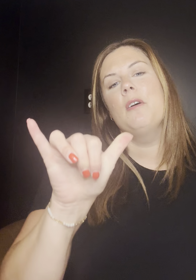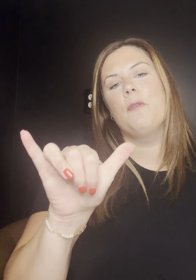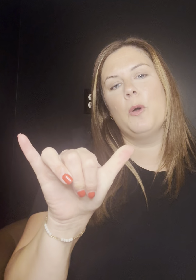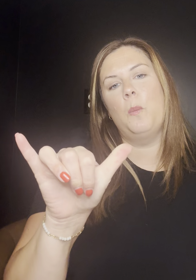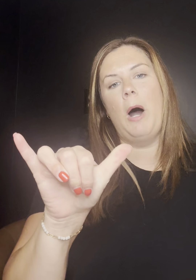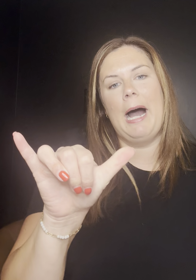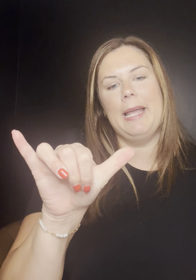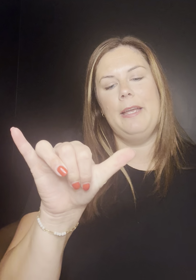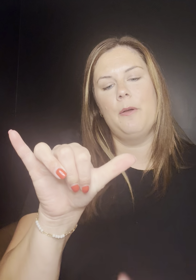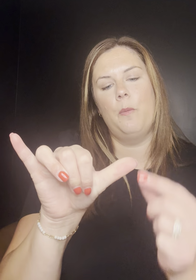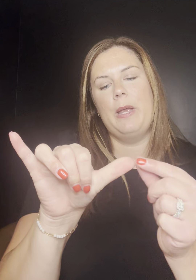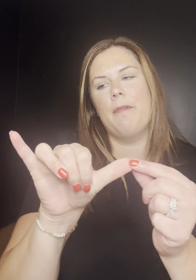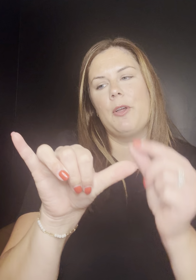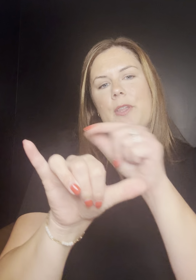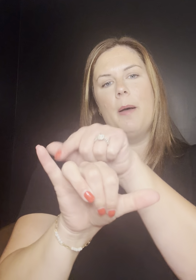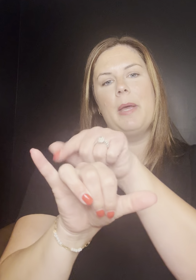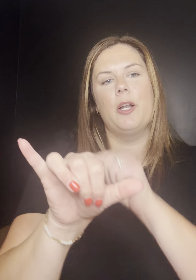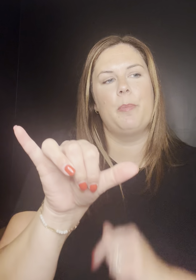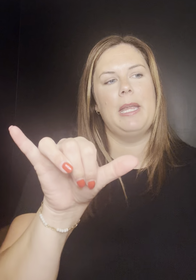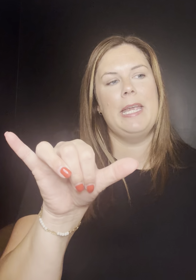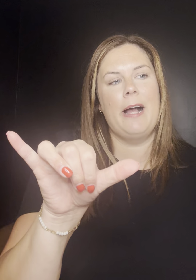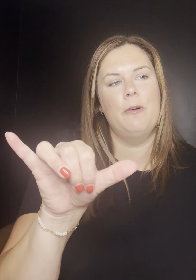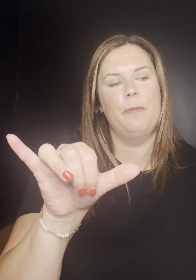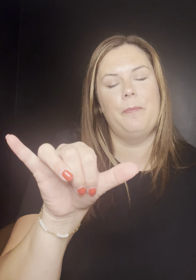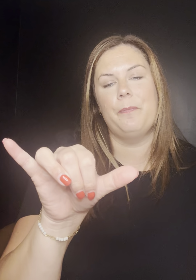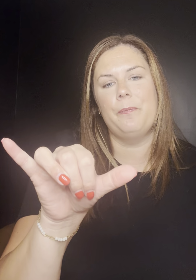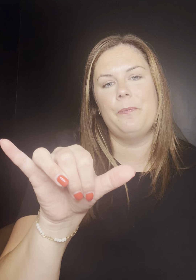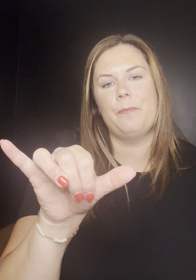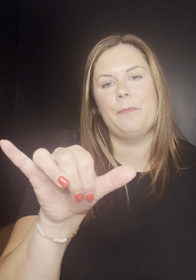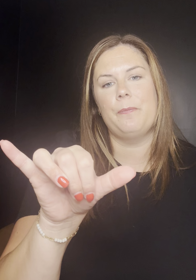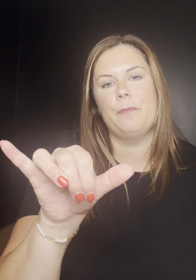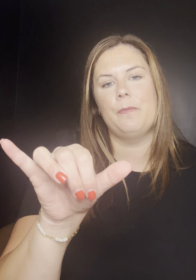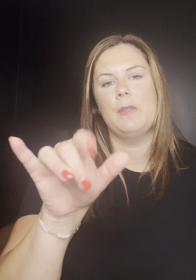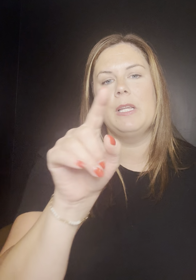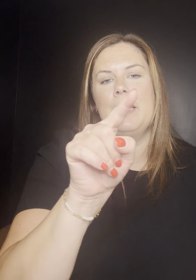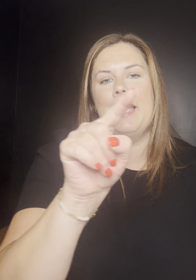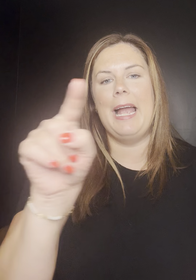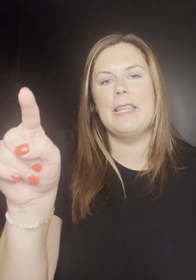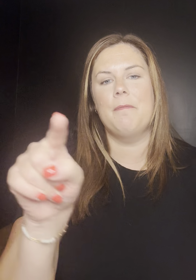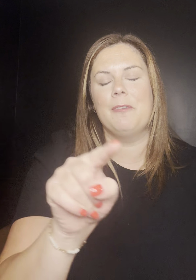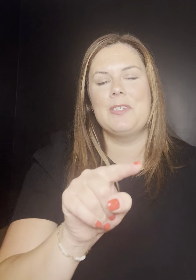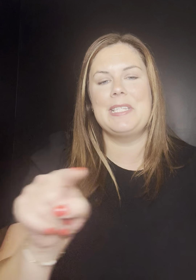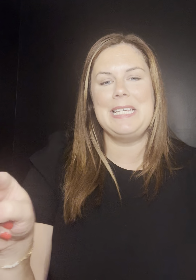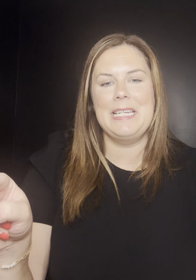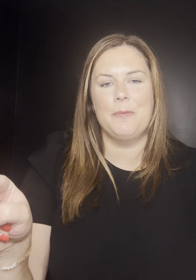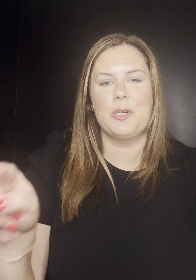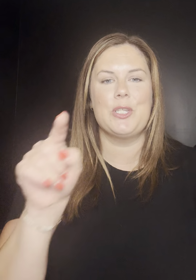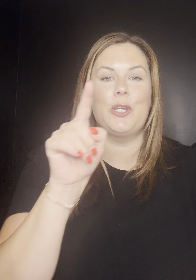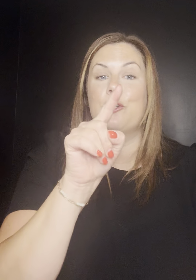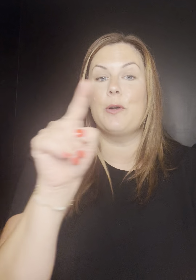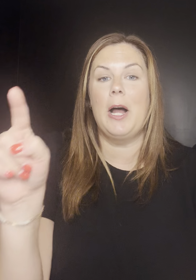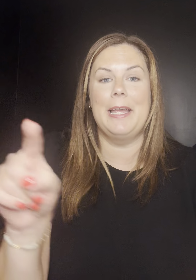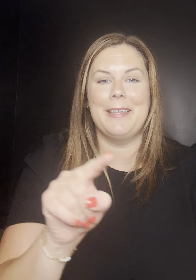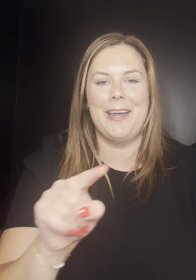For Y, we have our thumb and our pinky out. And then for Z, we're just gonna draw it in the air.